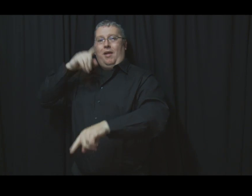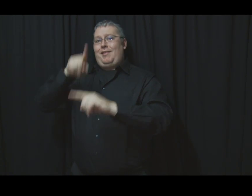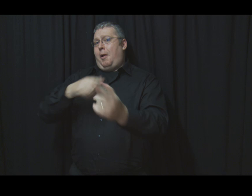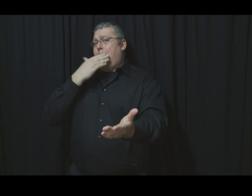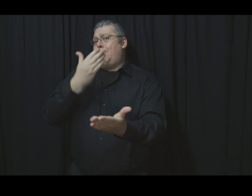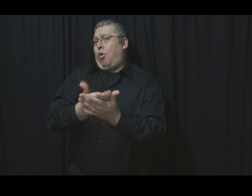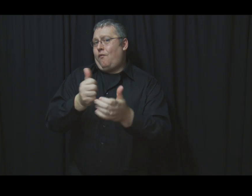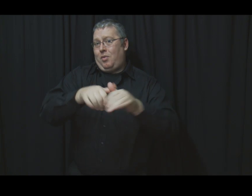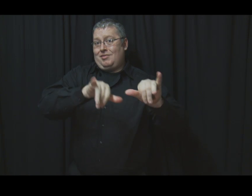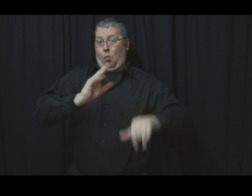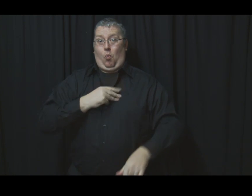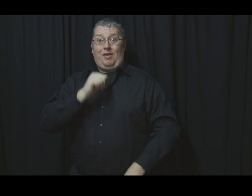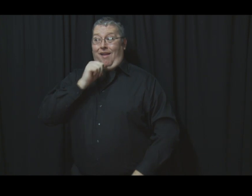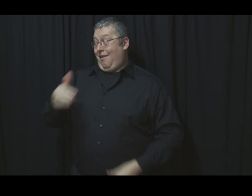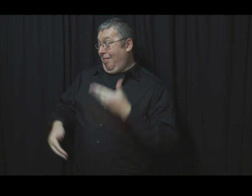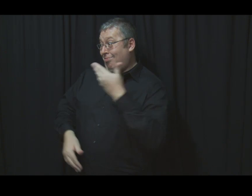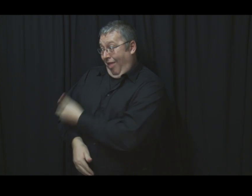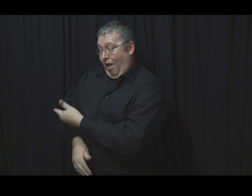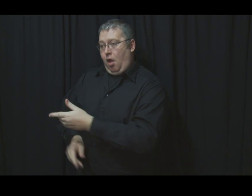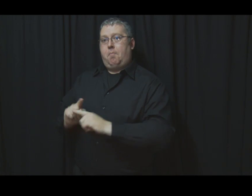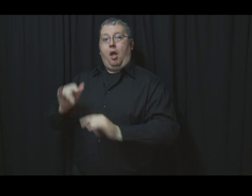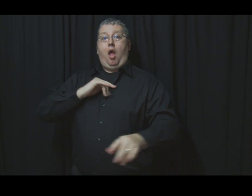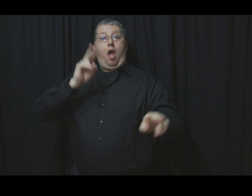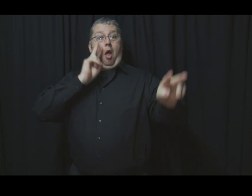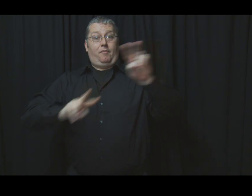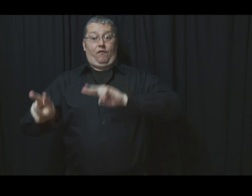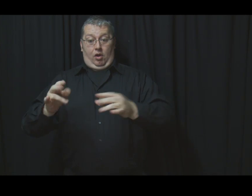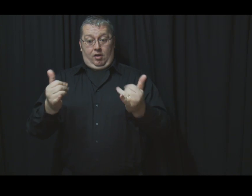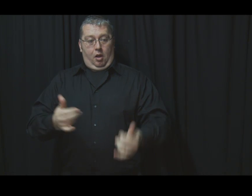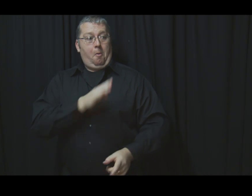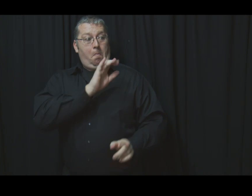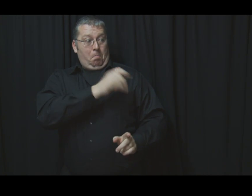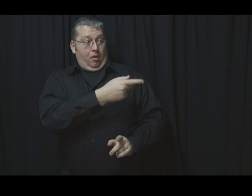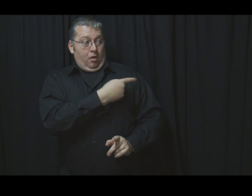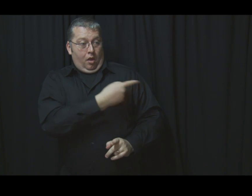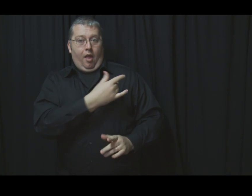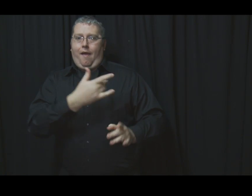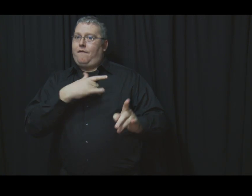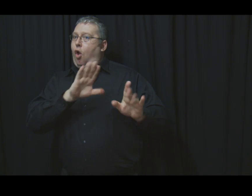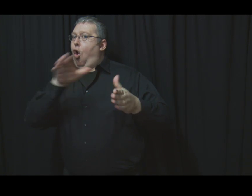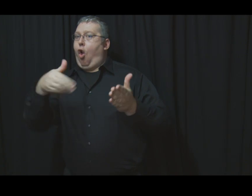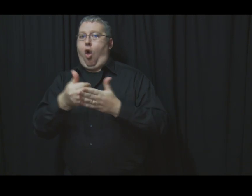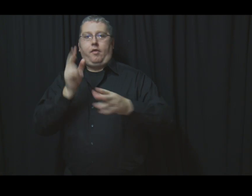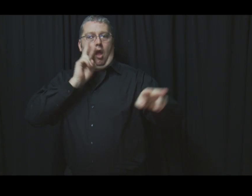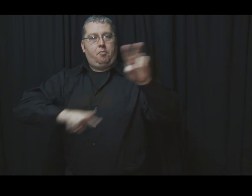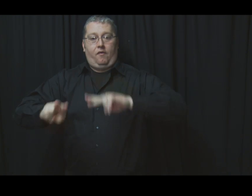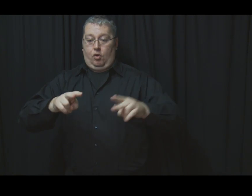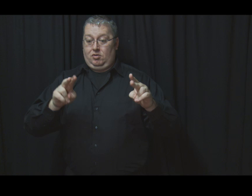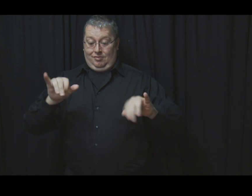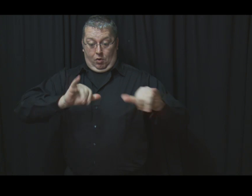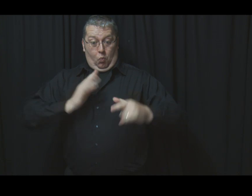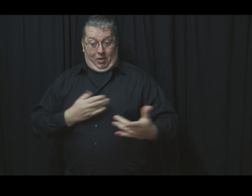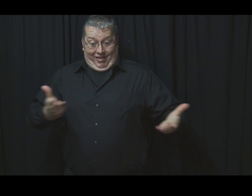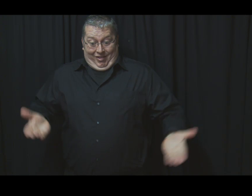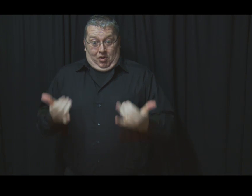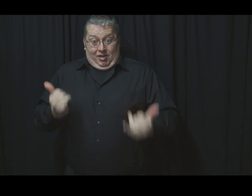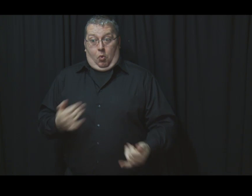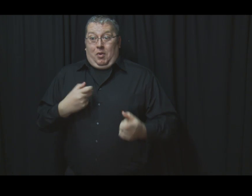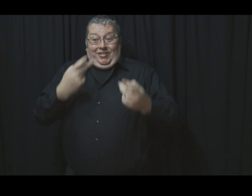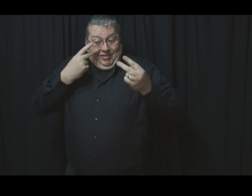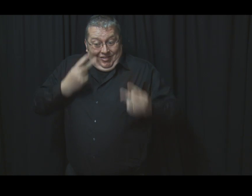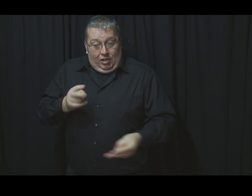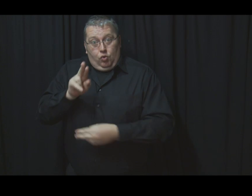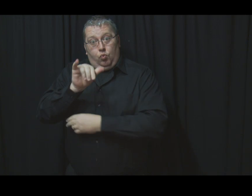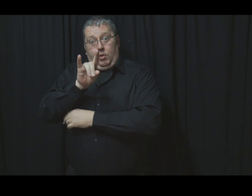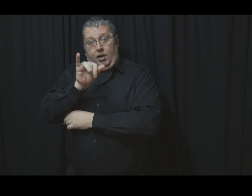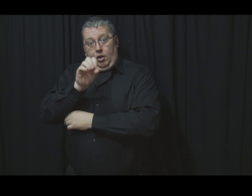because you weren't there, but observational science in the present. Bill and I all have the same observational science. We're here in the present. We can see radioactivity,